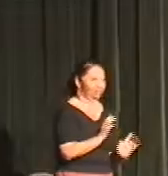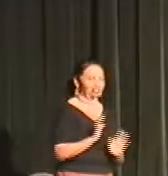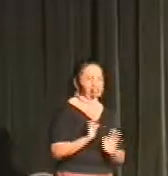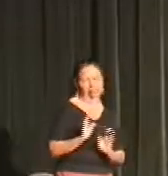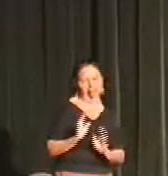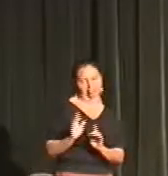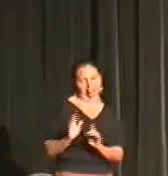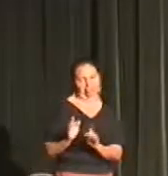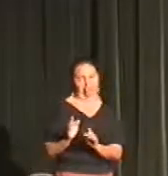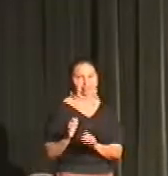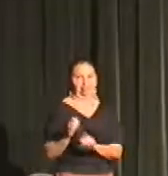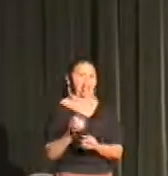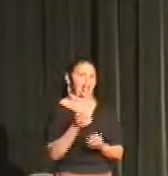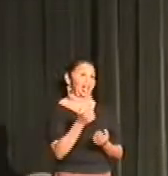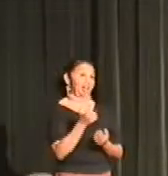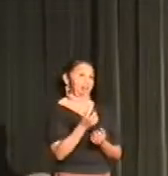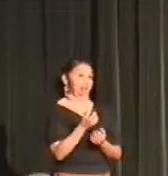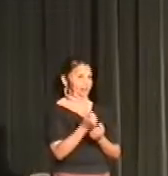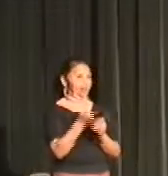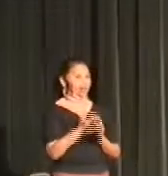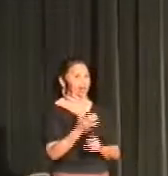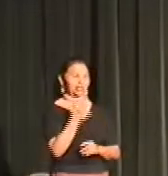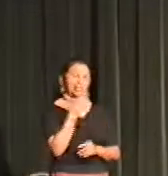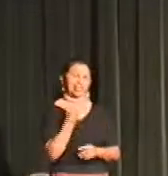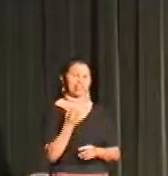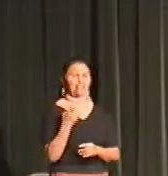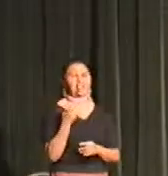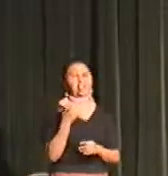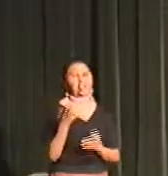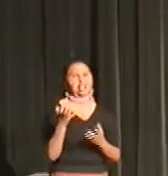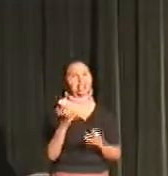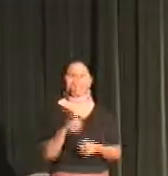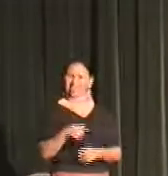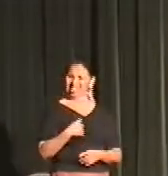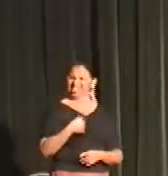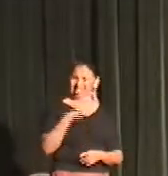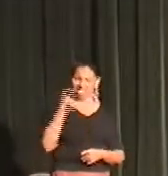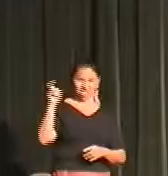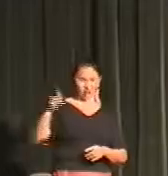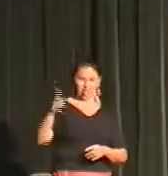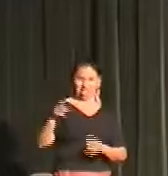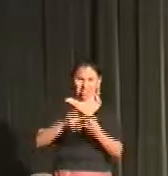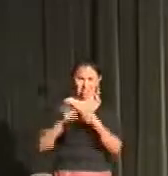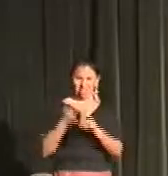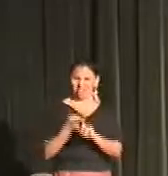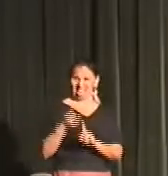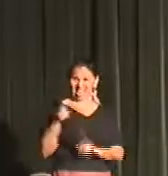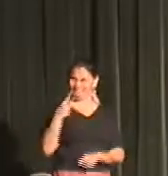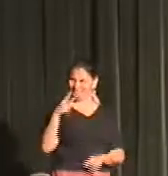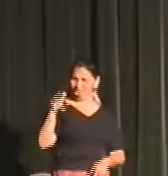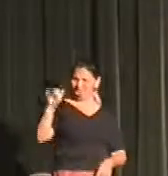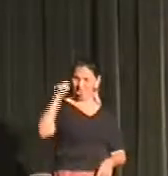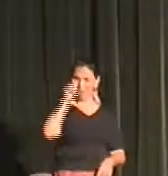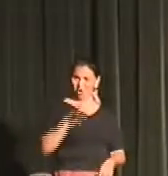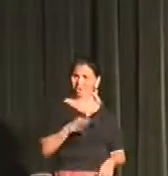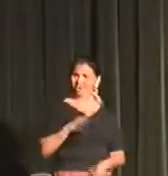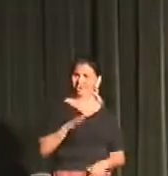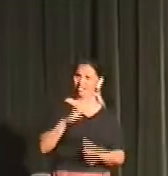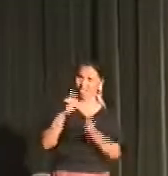And Gail, you know, would just say, you know, "I want you to be her friend." It's like she doesn't need friends. You know what I mean? Look at her. You know, somebody who looks like that, they don't